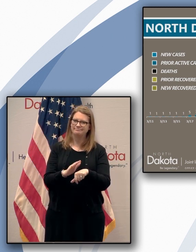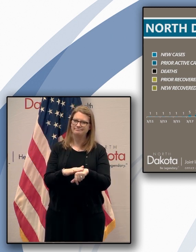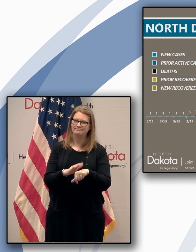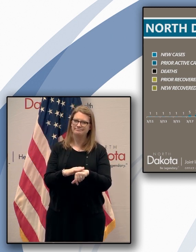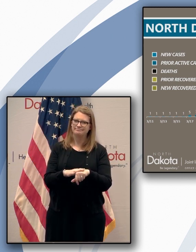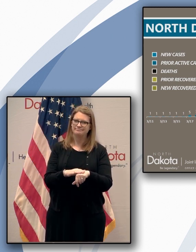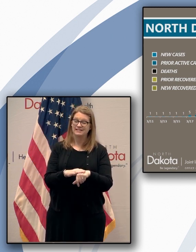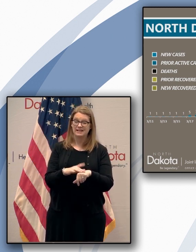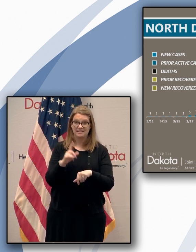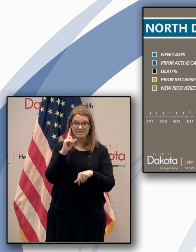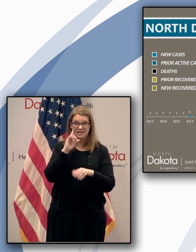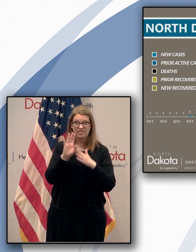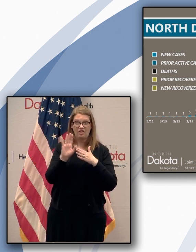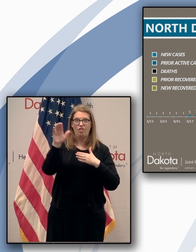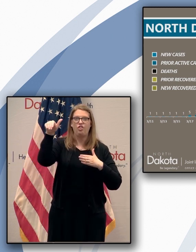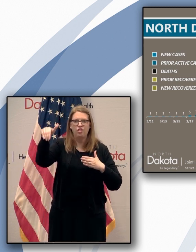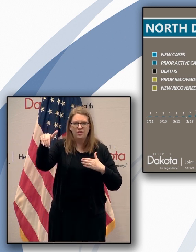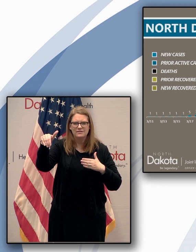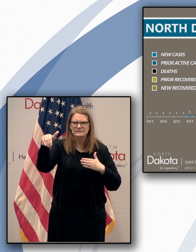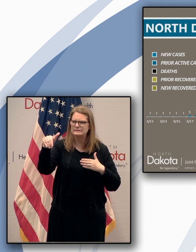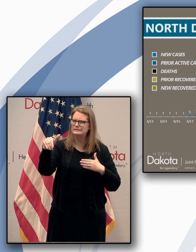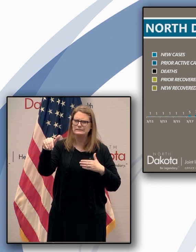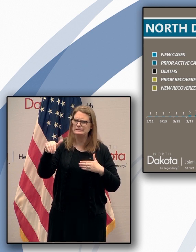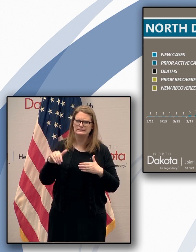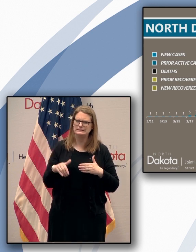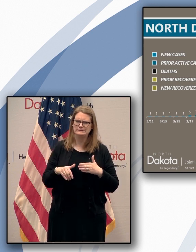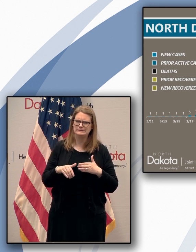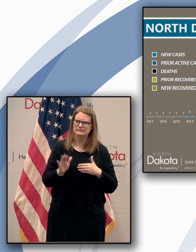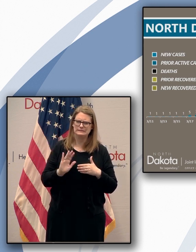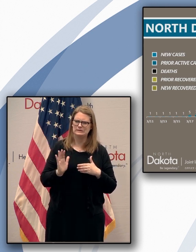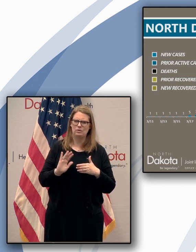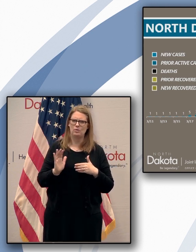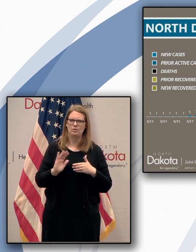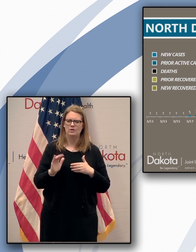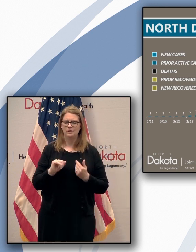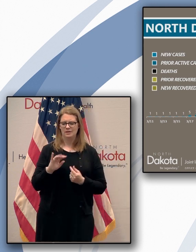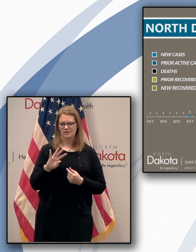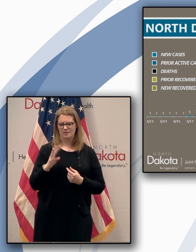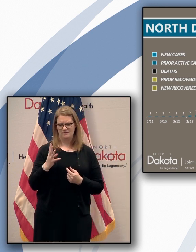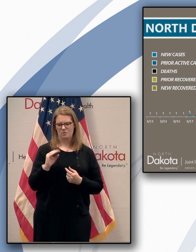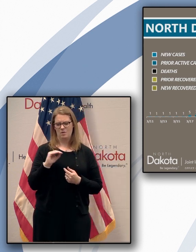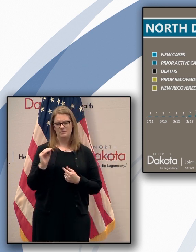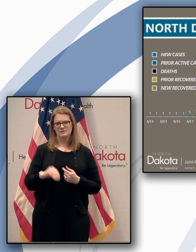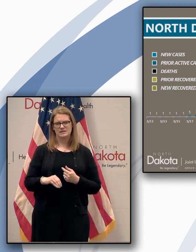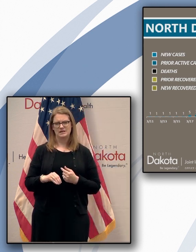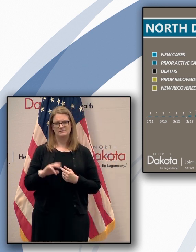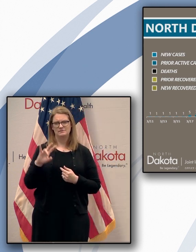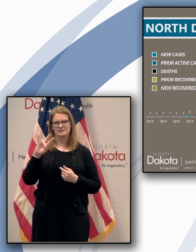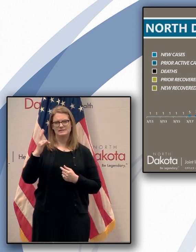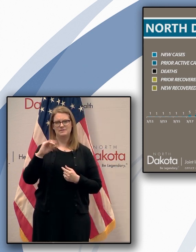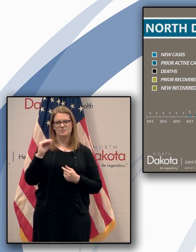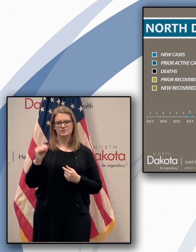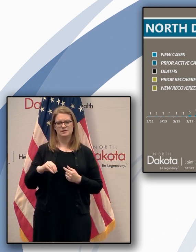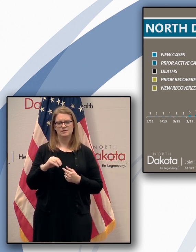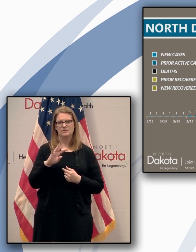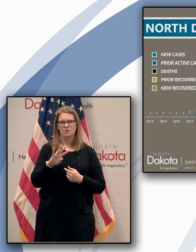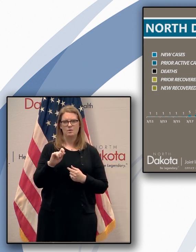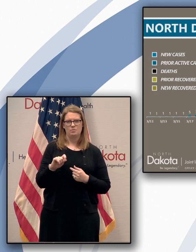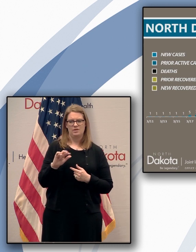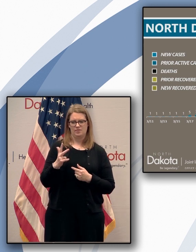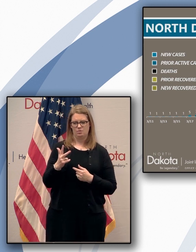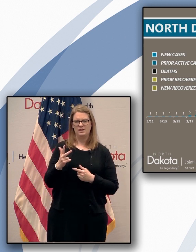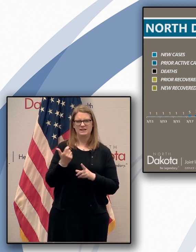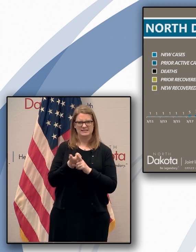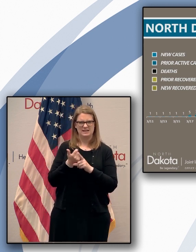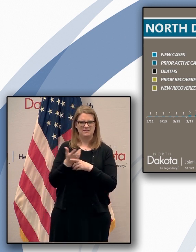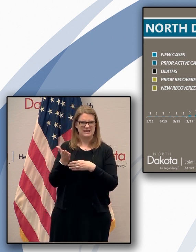thinking that that's actually the case. Just again, at the 4% to the 7%, 4.3 being our